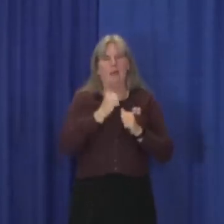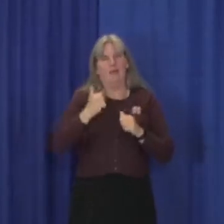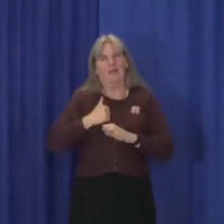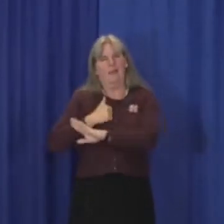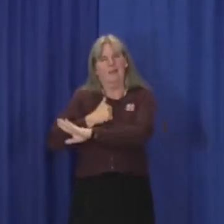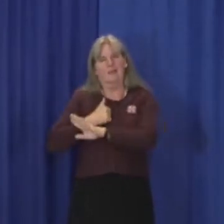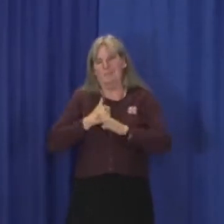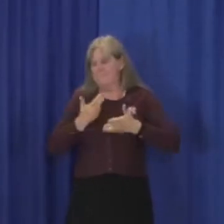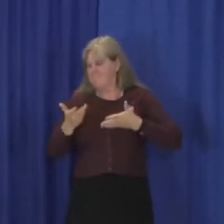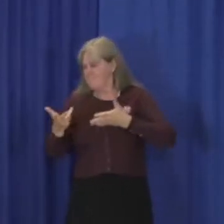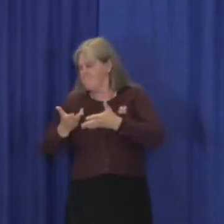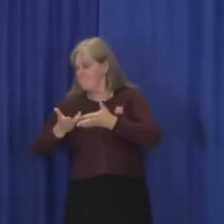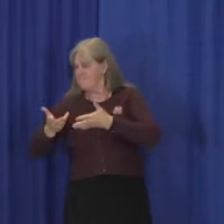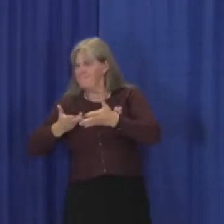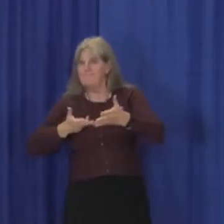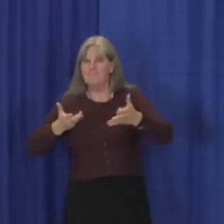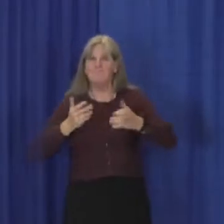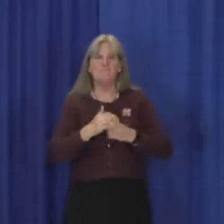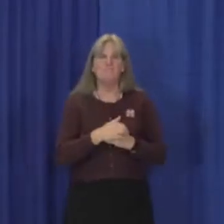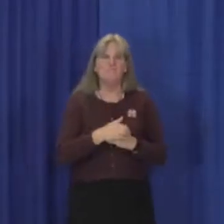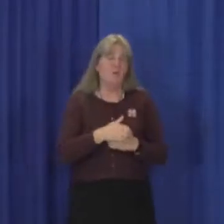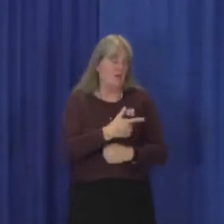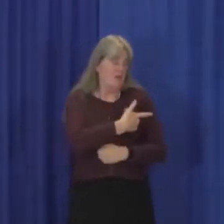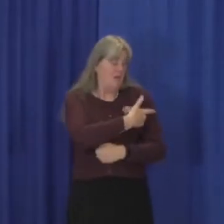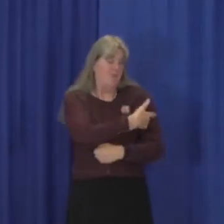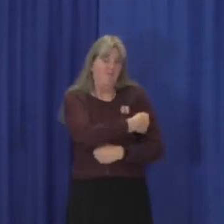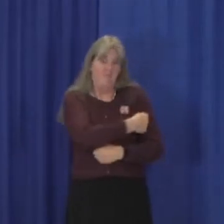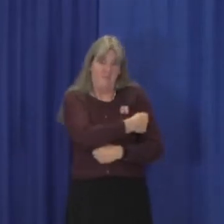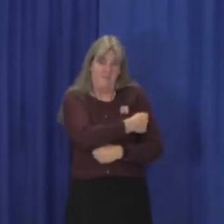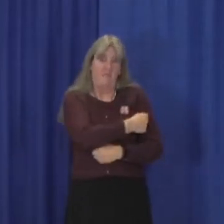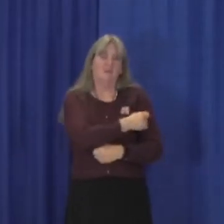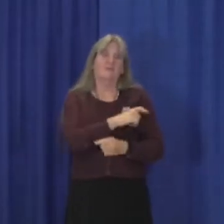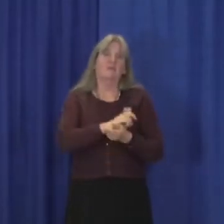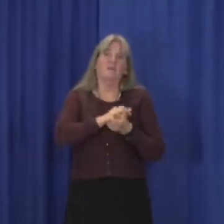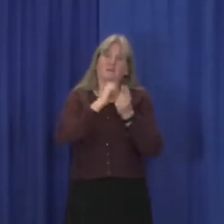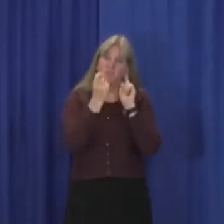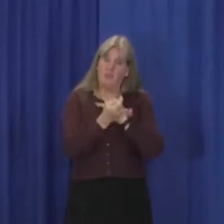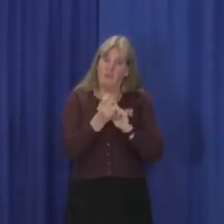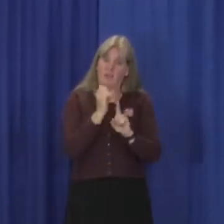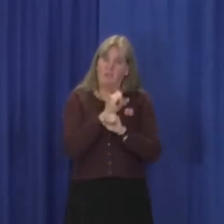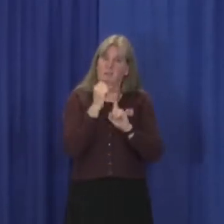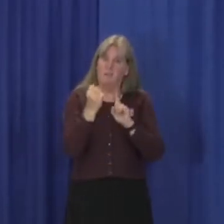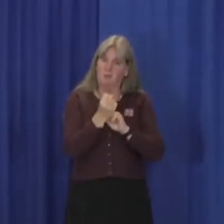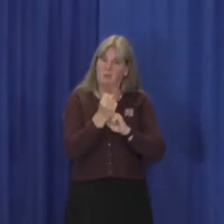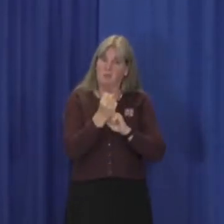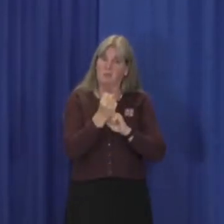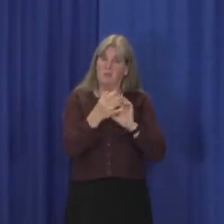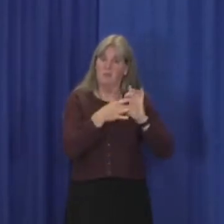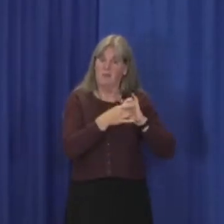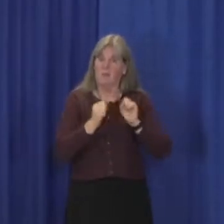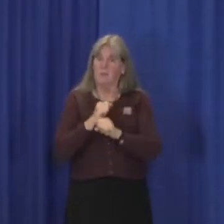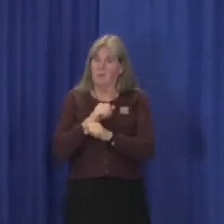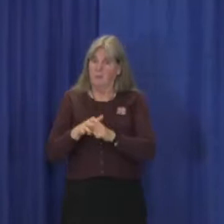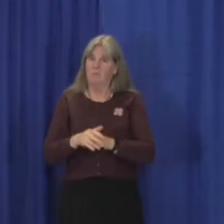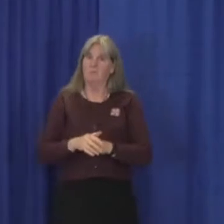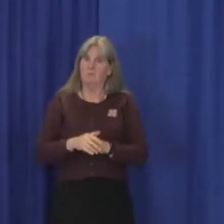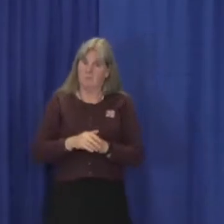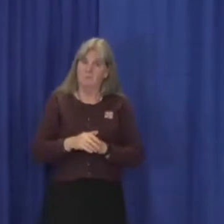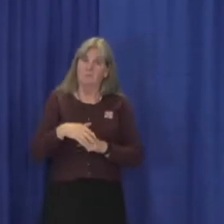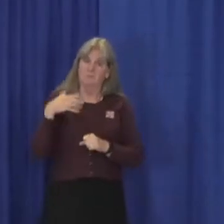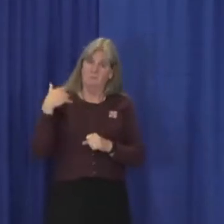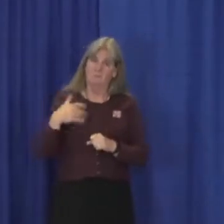The availability of vaccines has completely changed the landscape when it comes to COVID-19 and